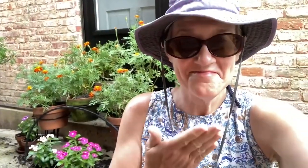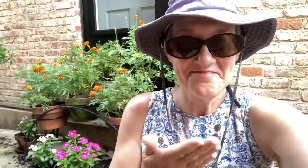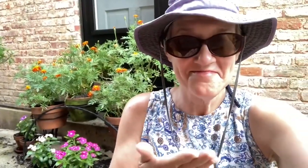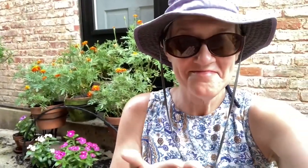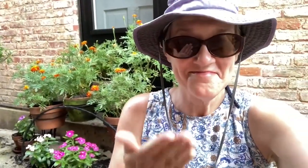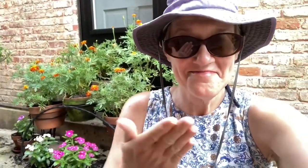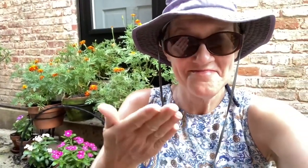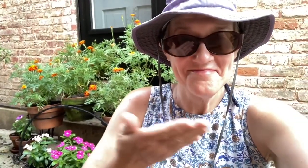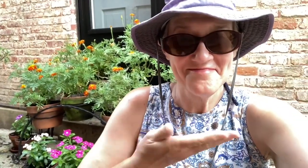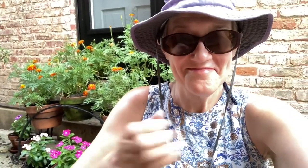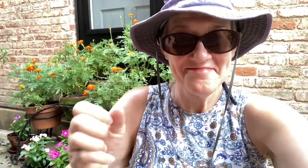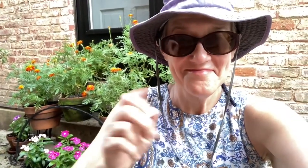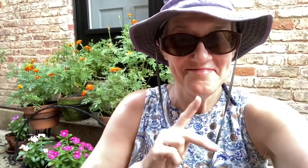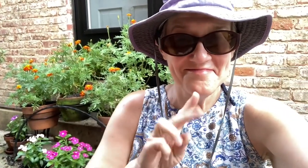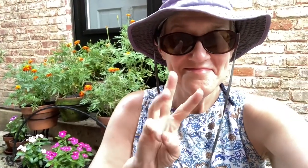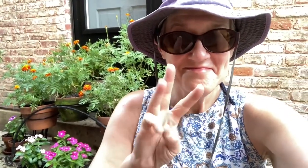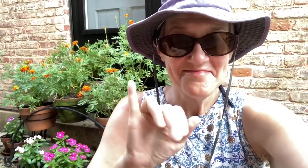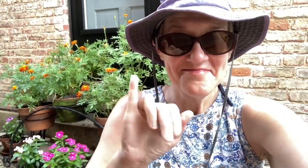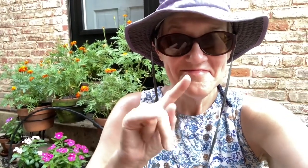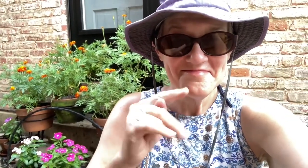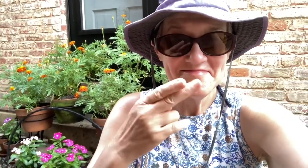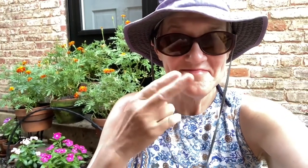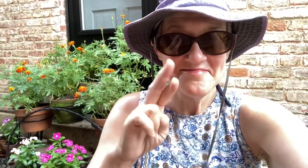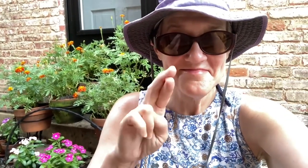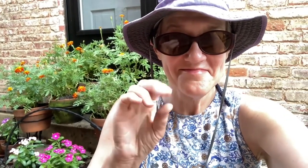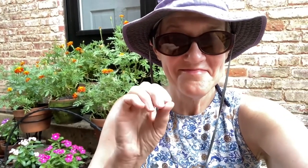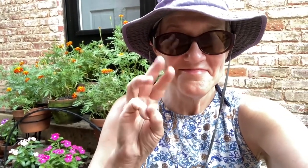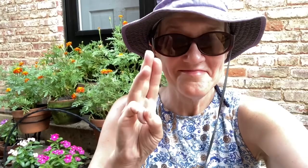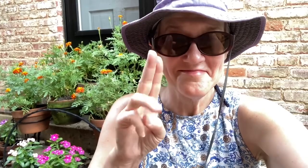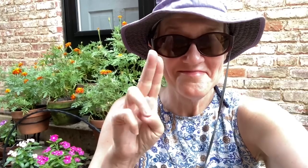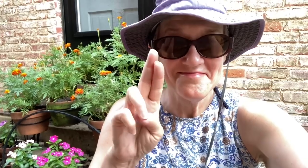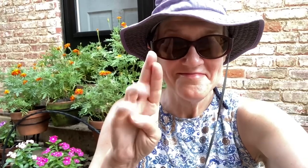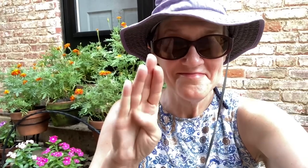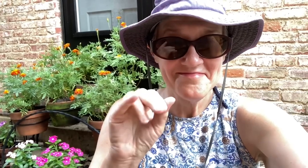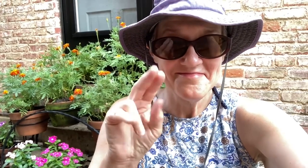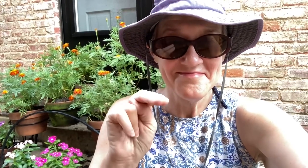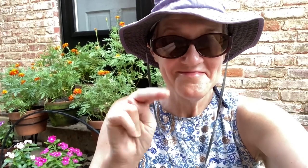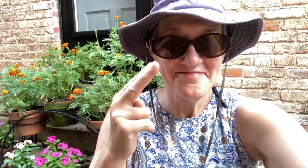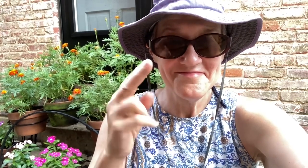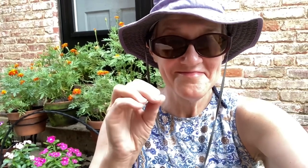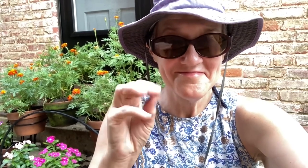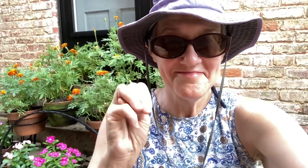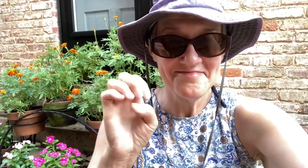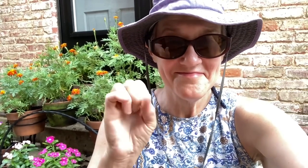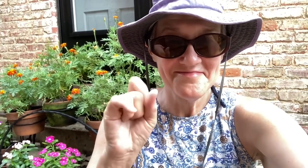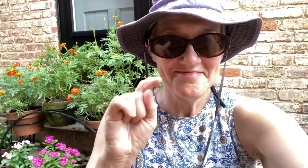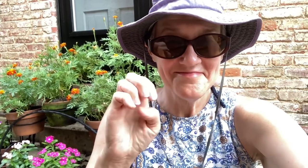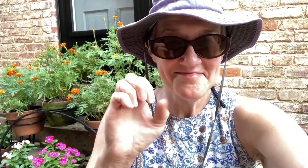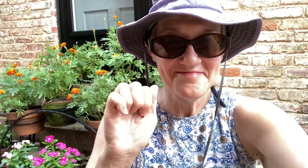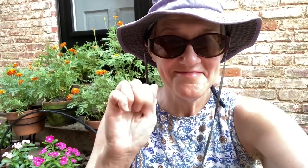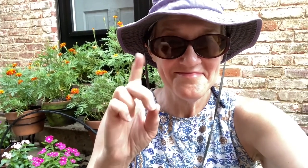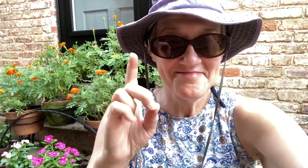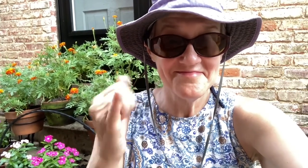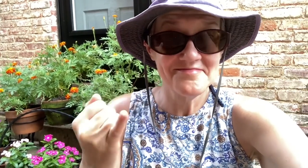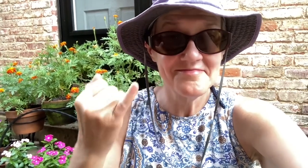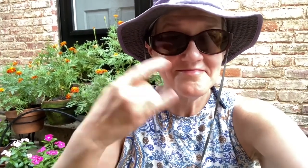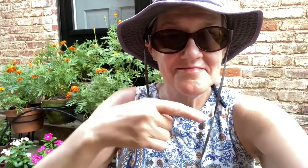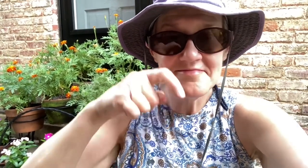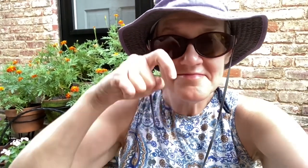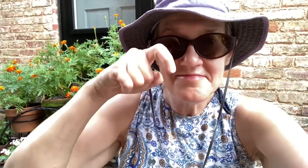Good morning and welcome back to Withrow Urban Homestead. Today it's time